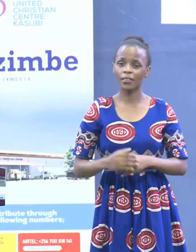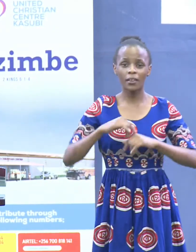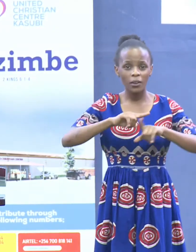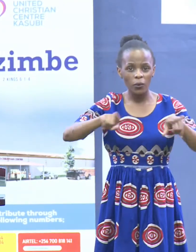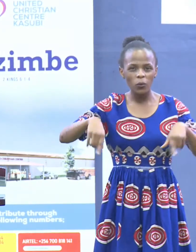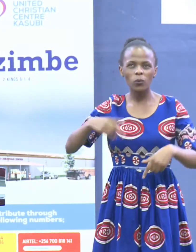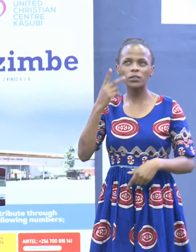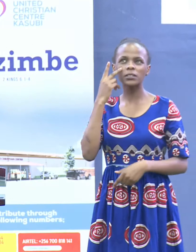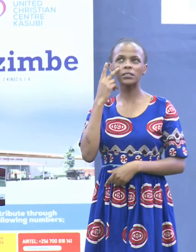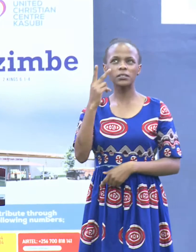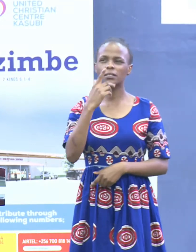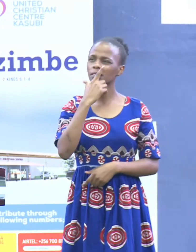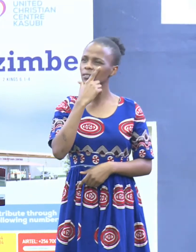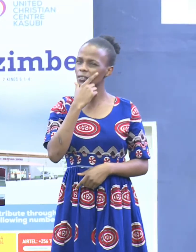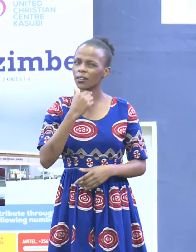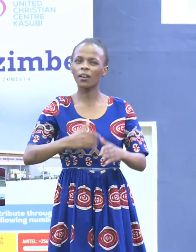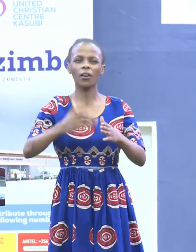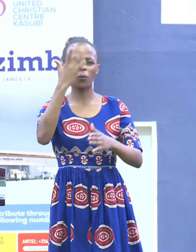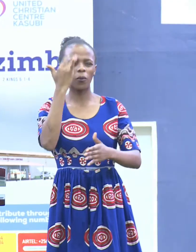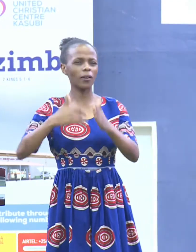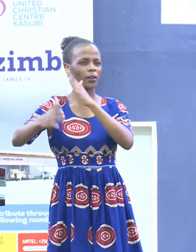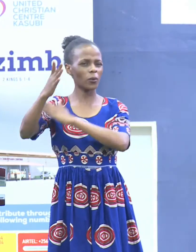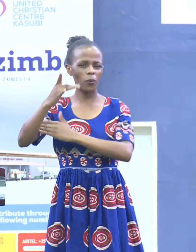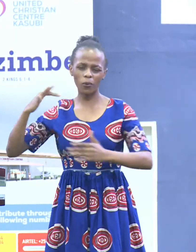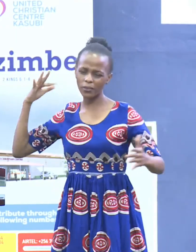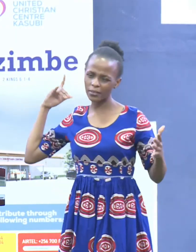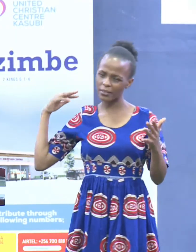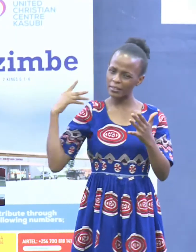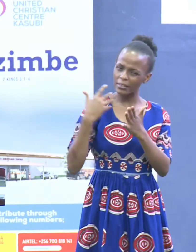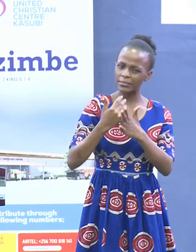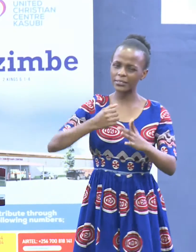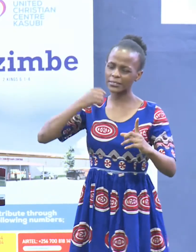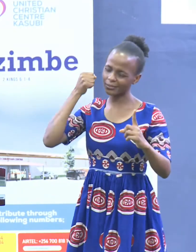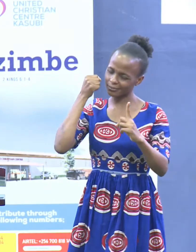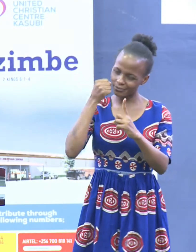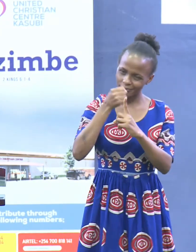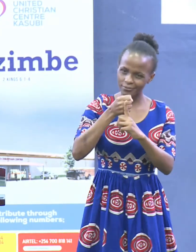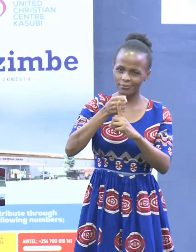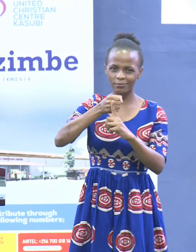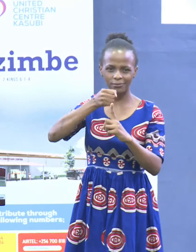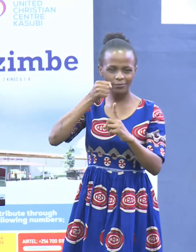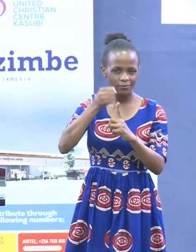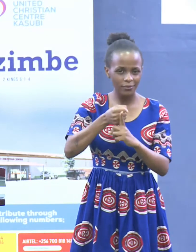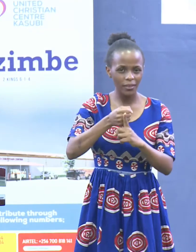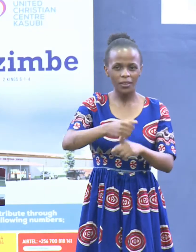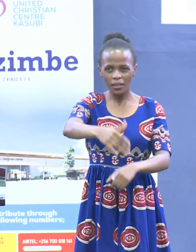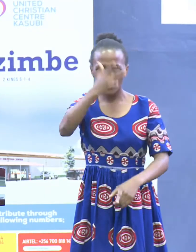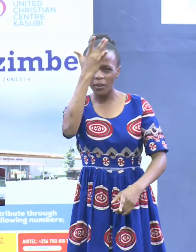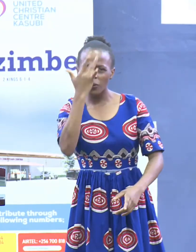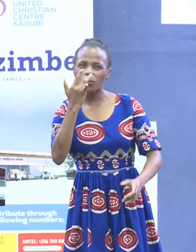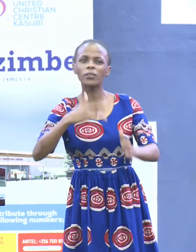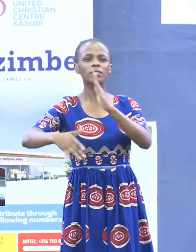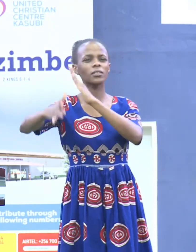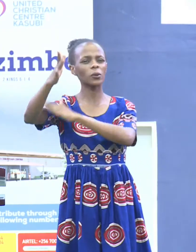Tutunuulira lwaki Katonda azze ng'akiremerako. We are keenly considering as to why the Lord clings on it. Lwaki Katonda